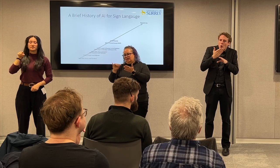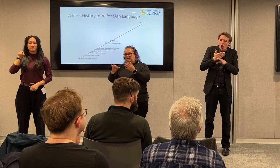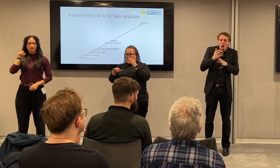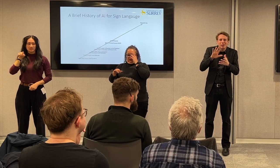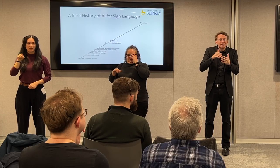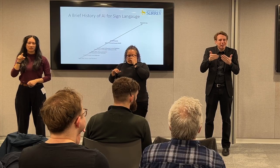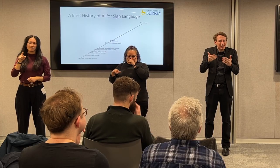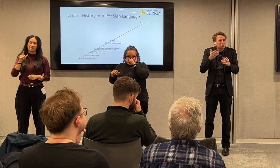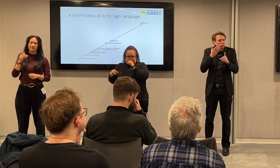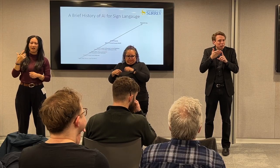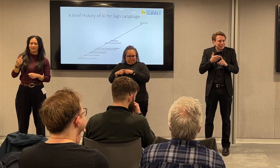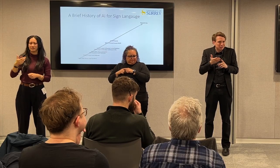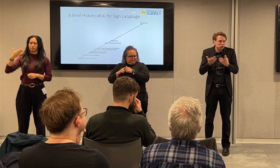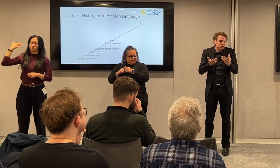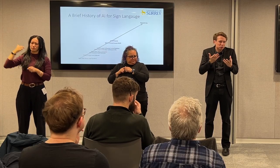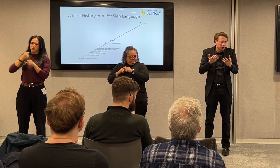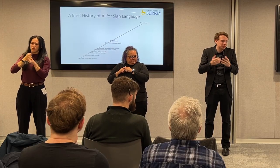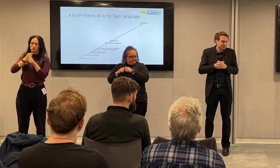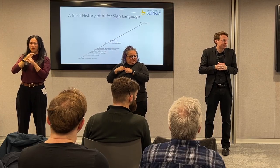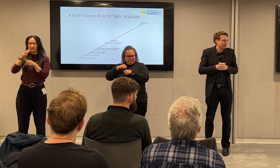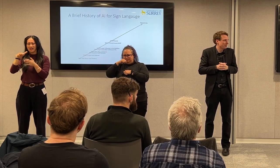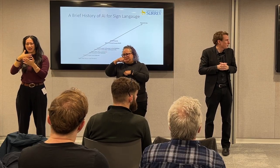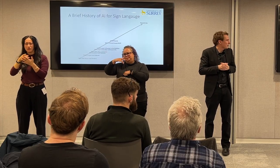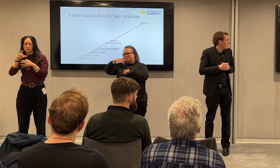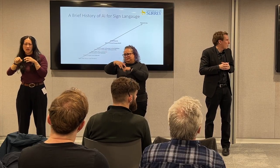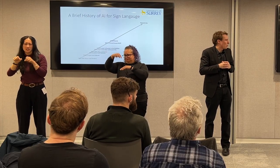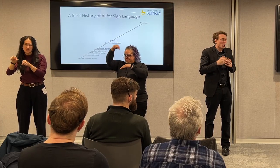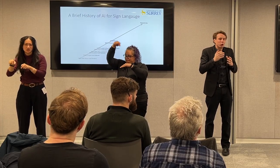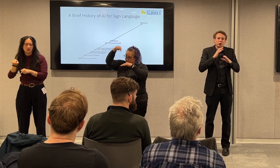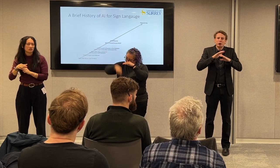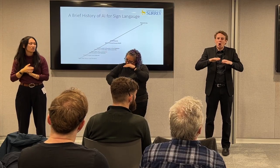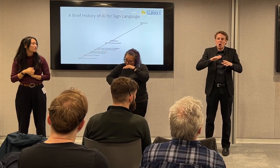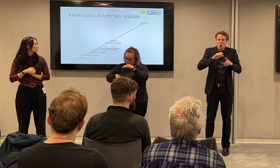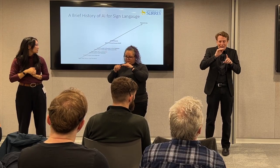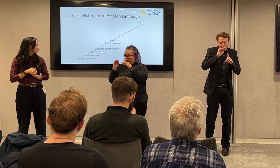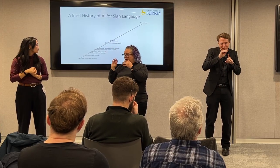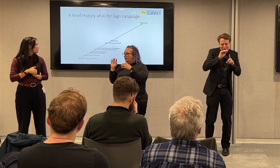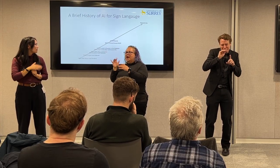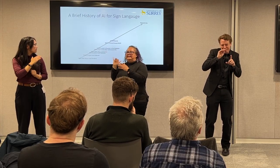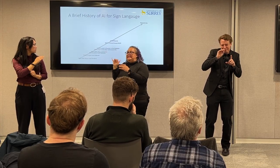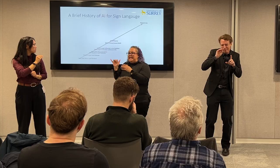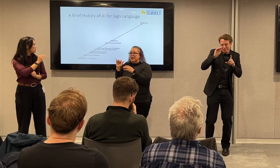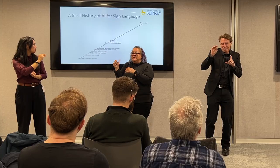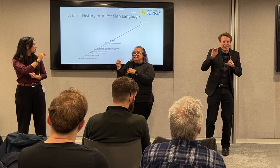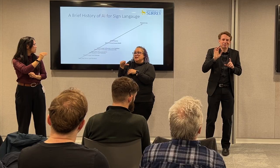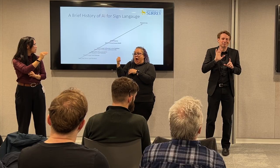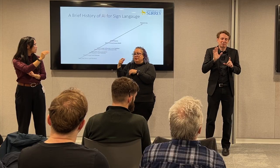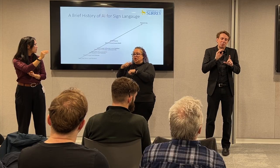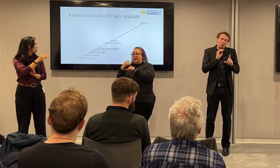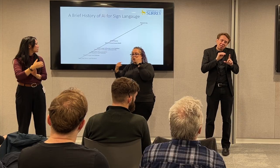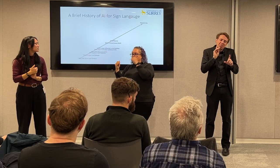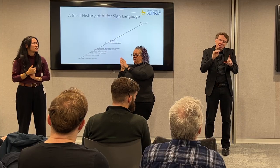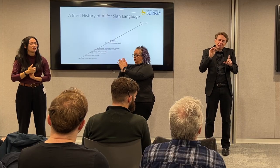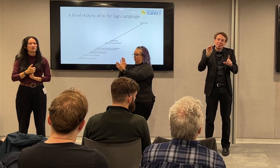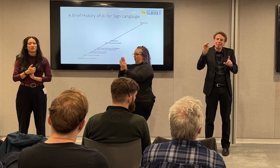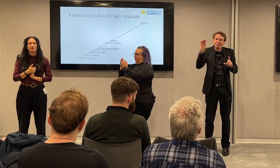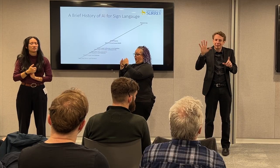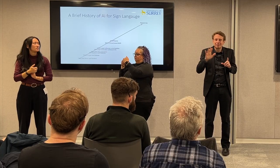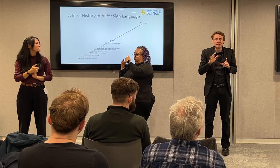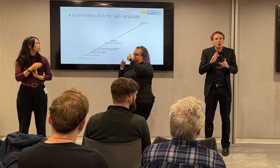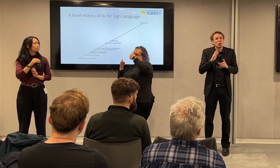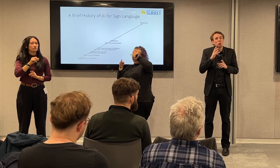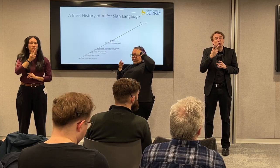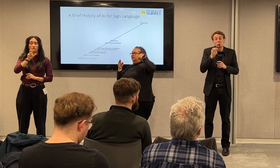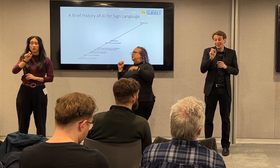gone into anywhere near as much effort putting things on this timeline. But there's just some key things. So 2012,